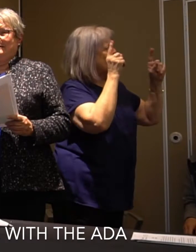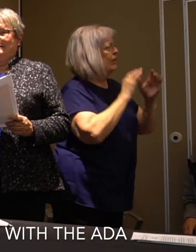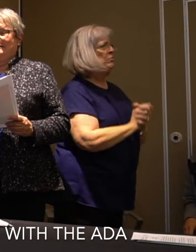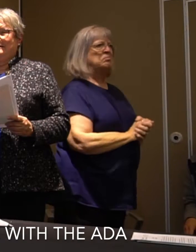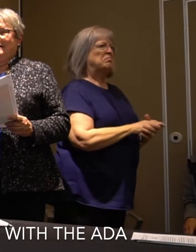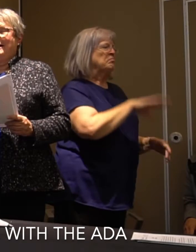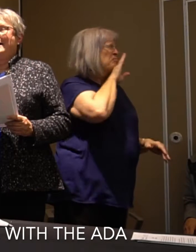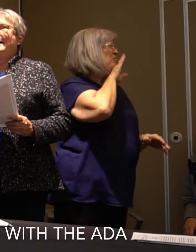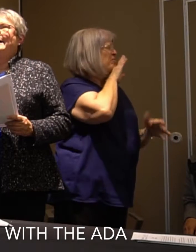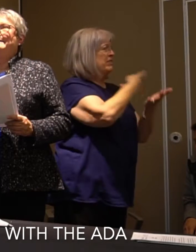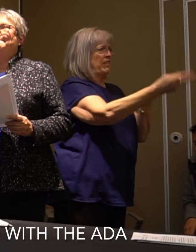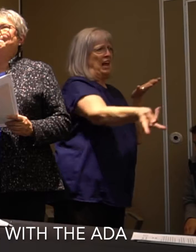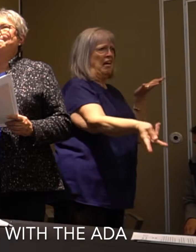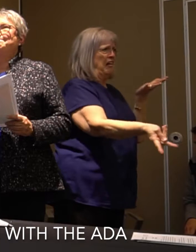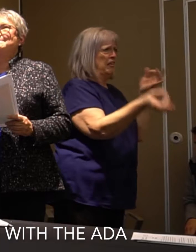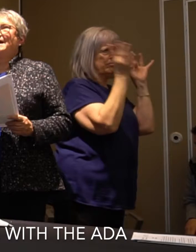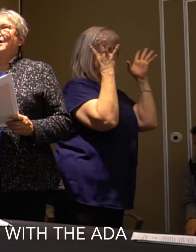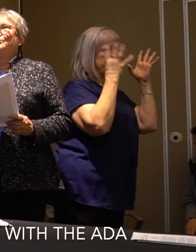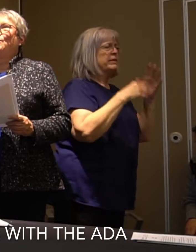miserably.